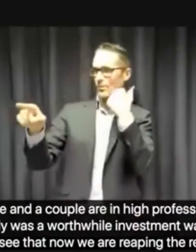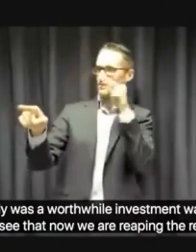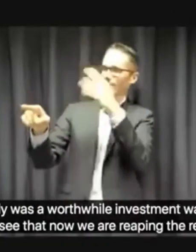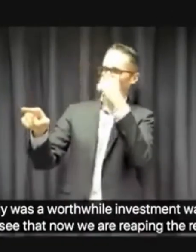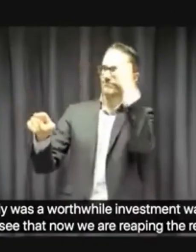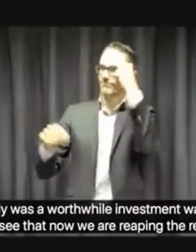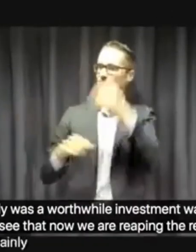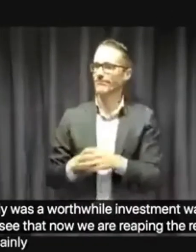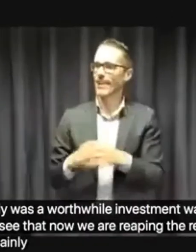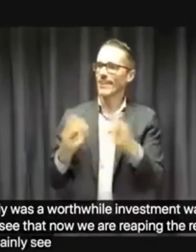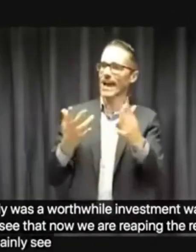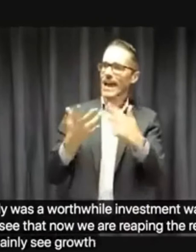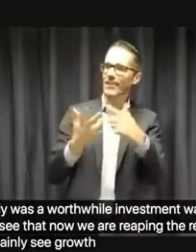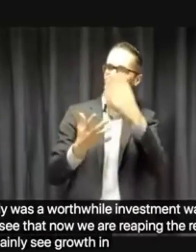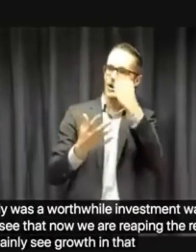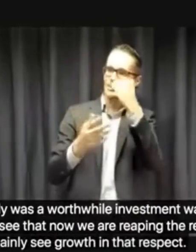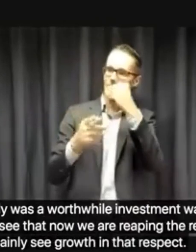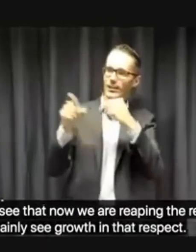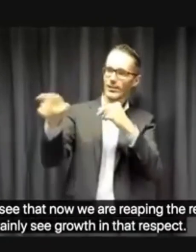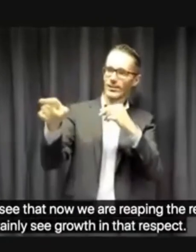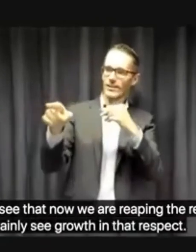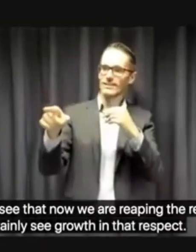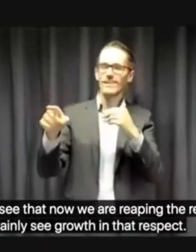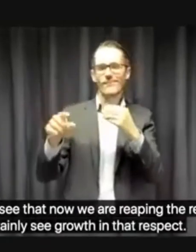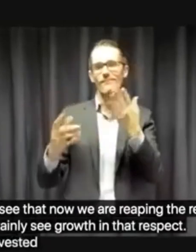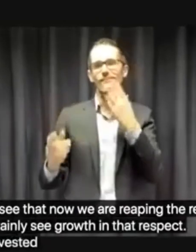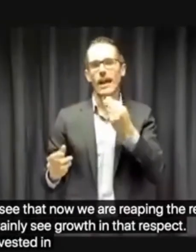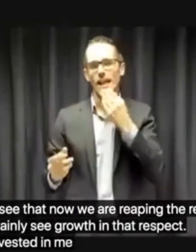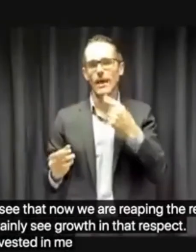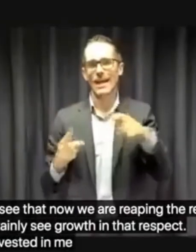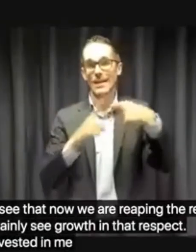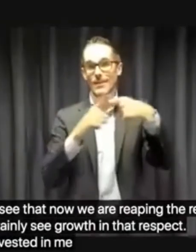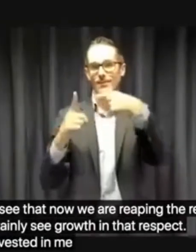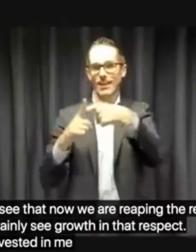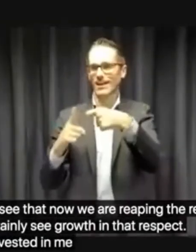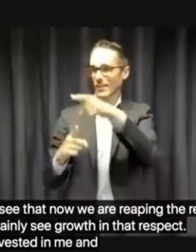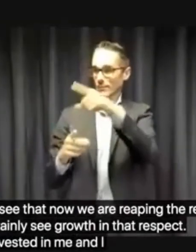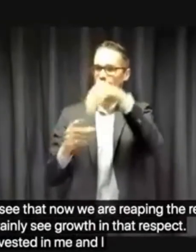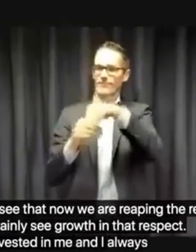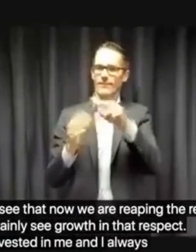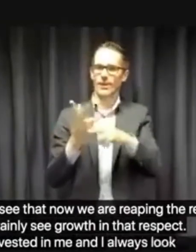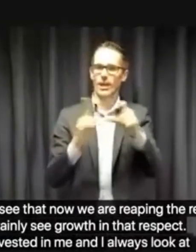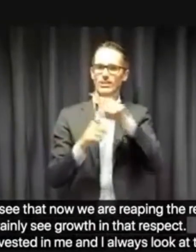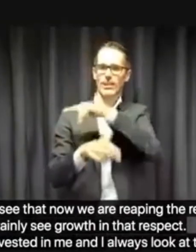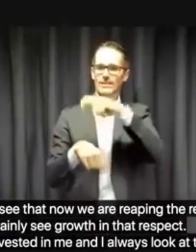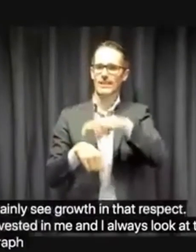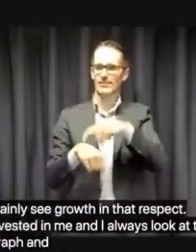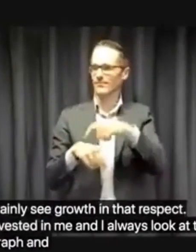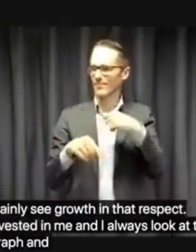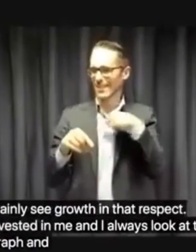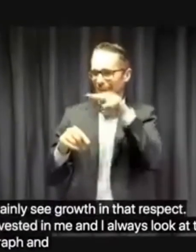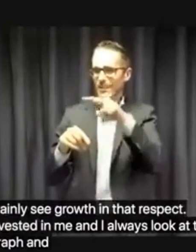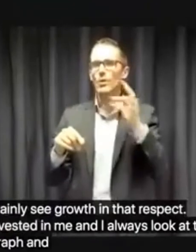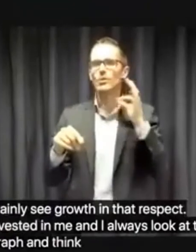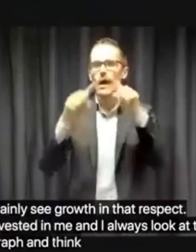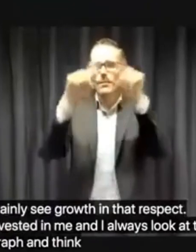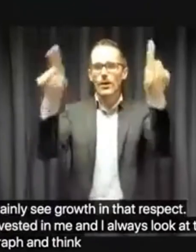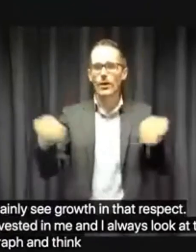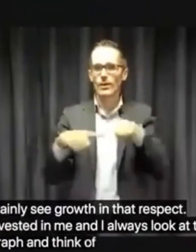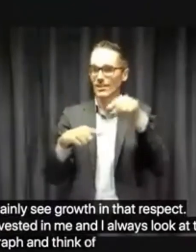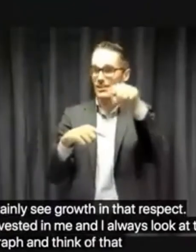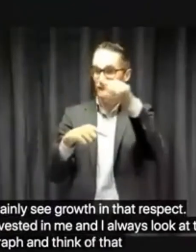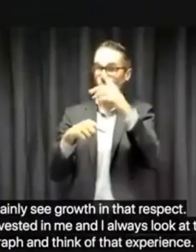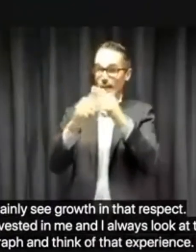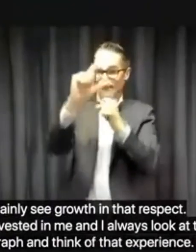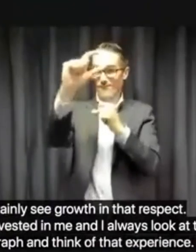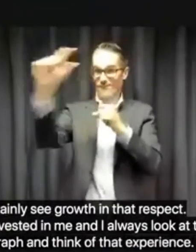in me, and I was a photograph that is pronounced. And the other photograph is Phil Harper and Kim Kavanagh, we're all big at